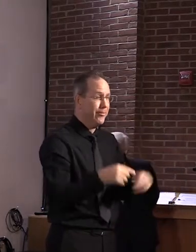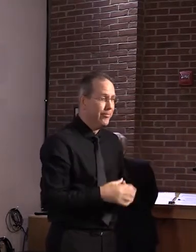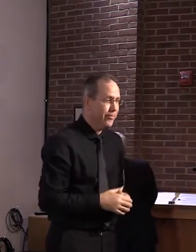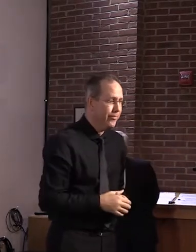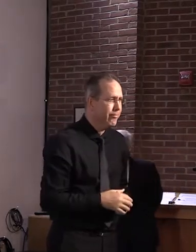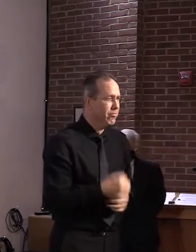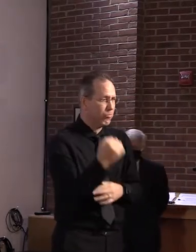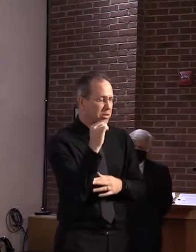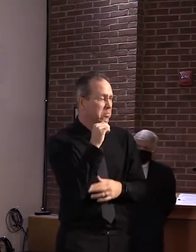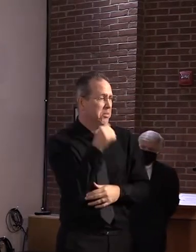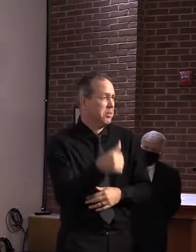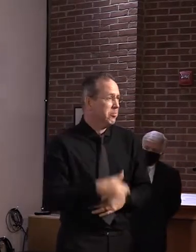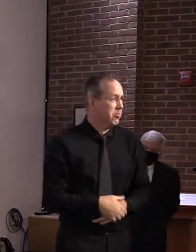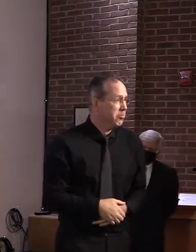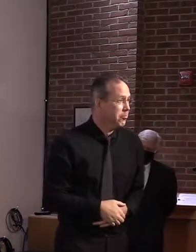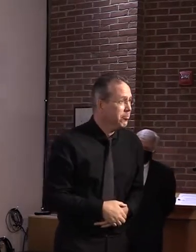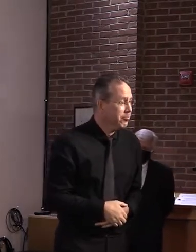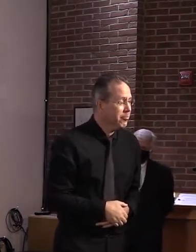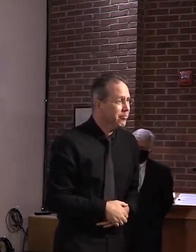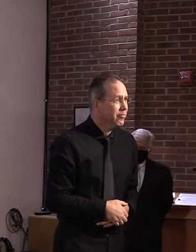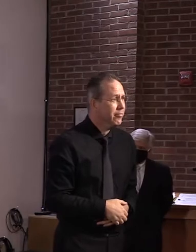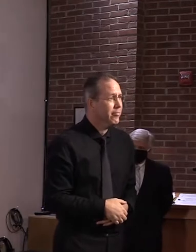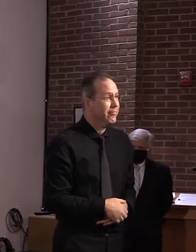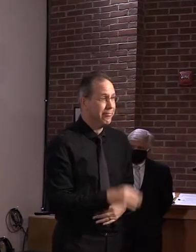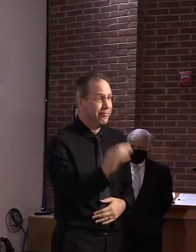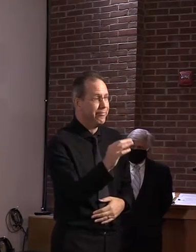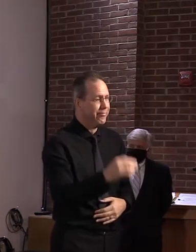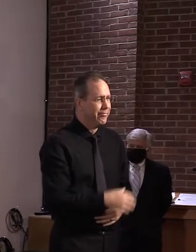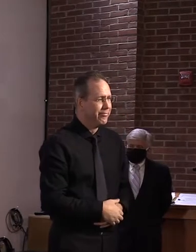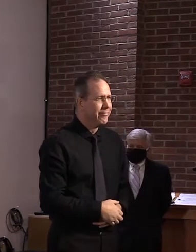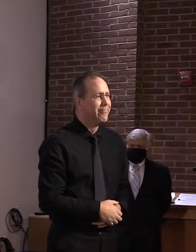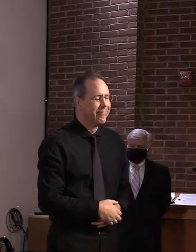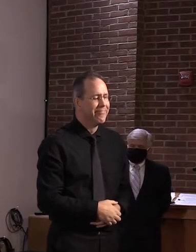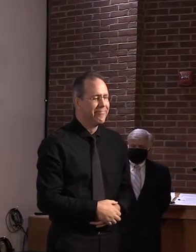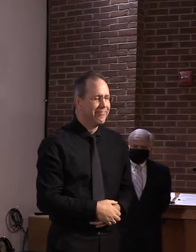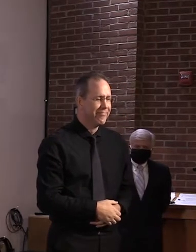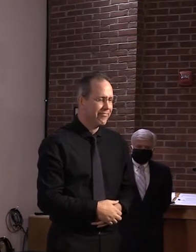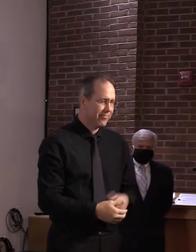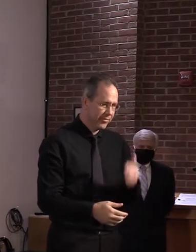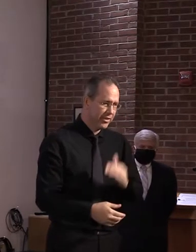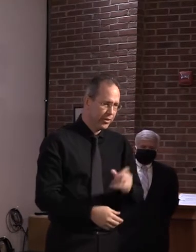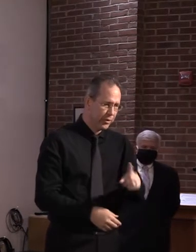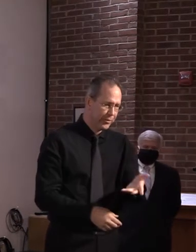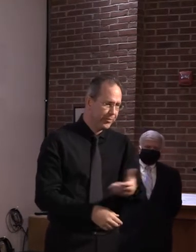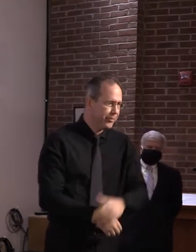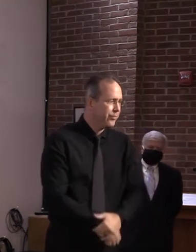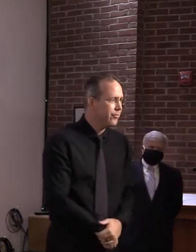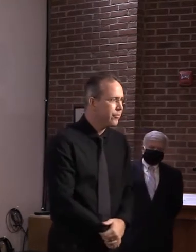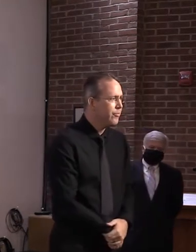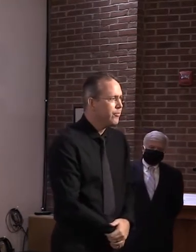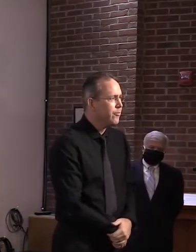to answer your question. Okay, thanks very much. That's all I have. Thank